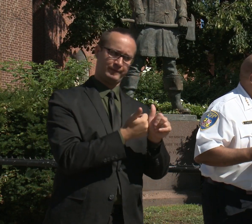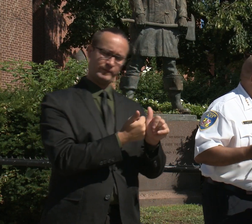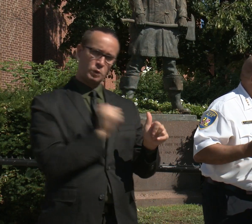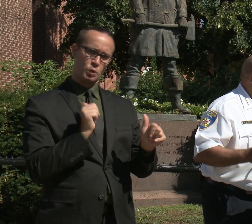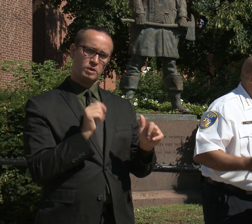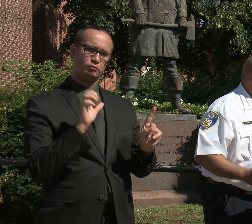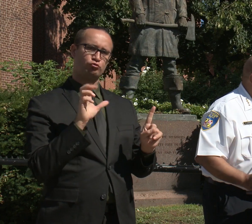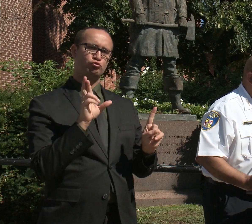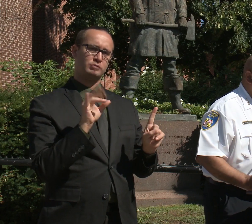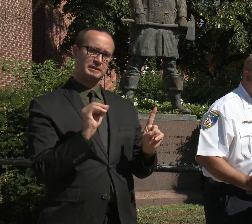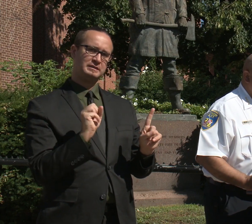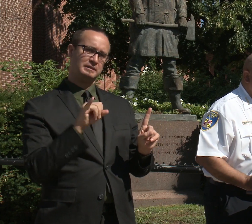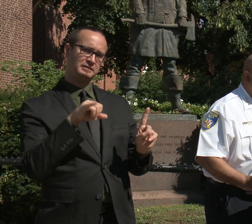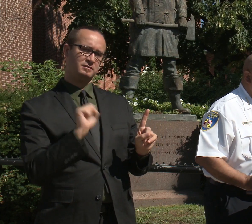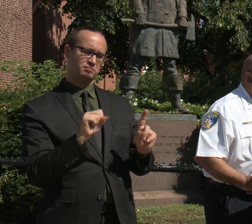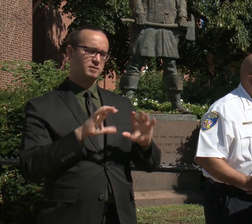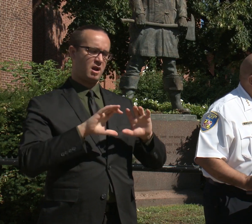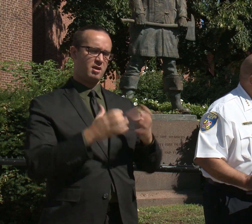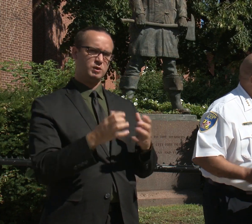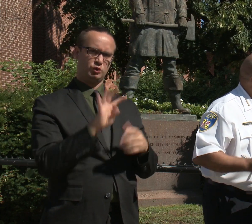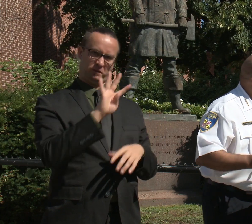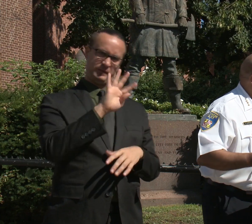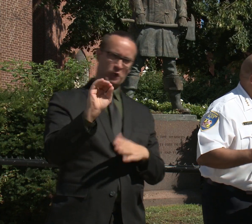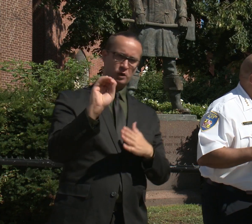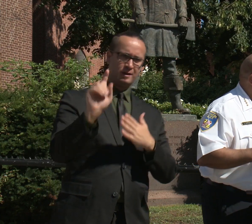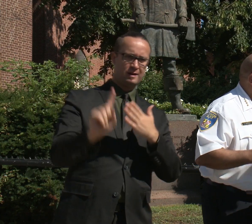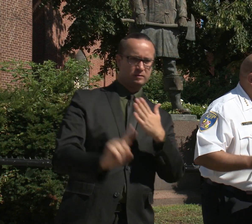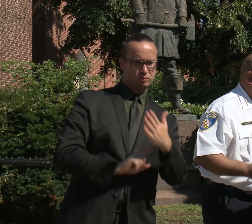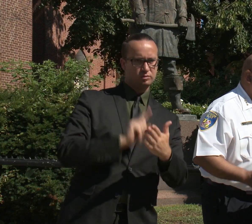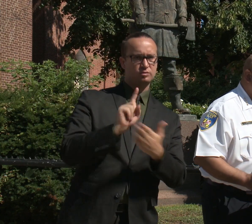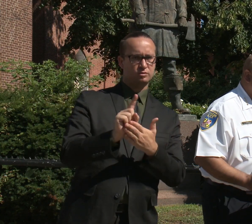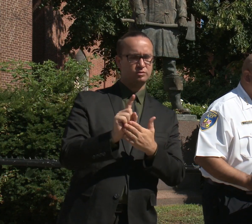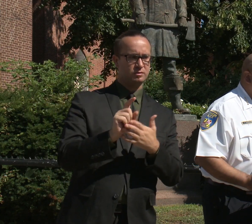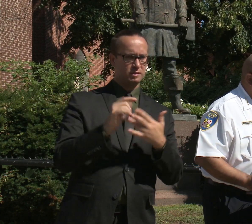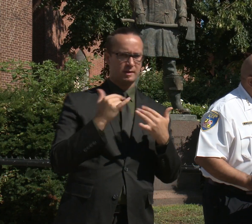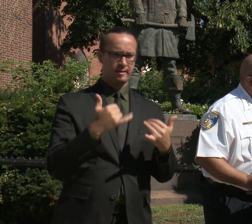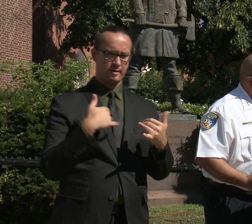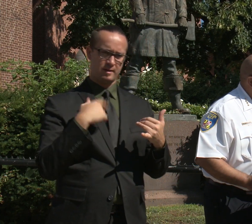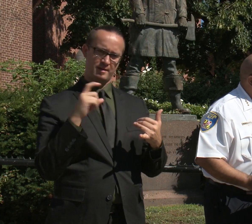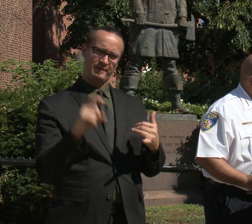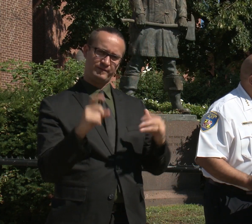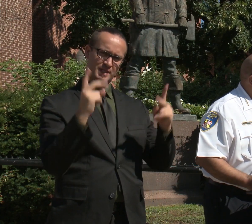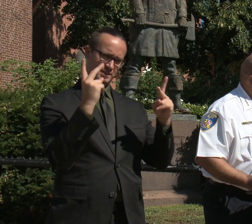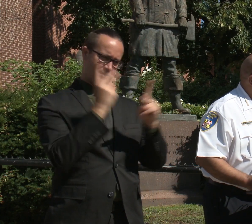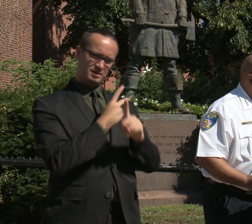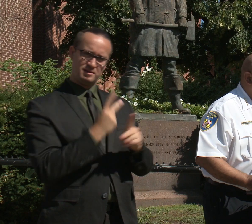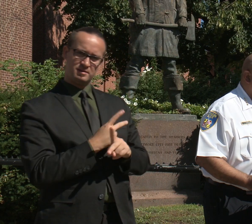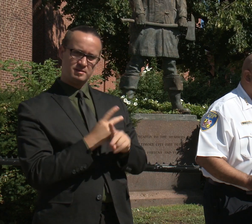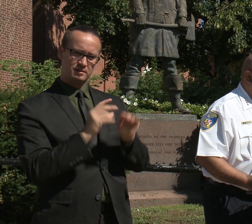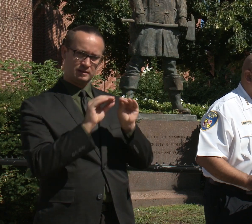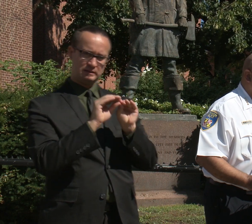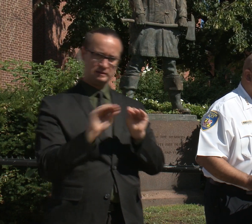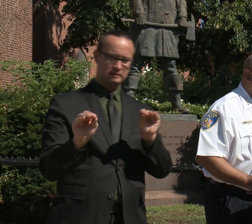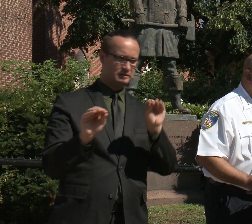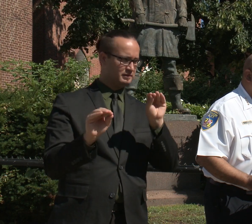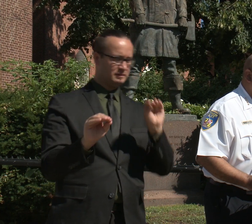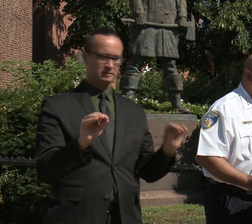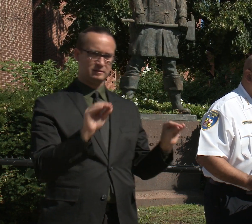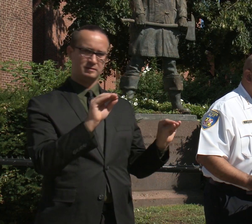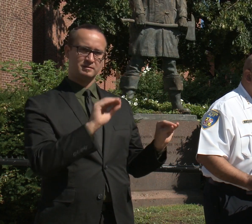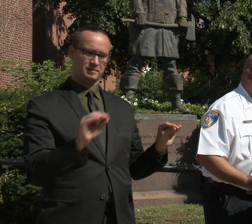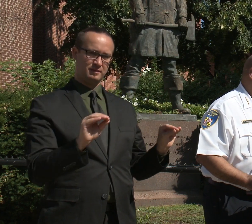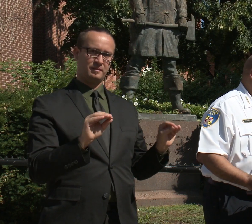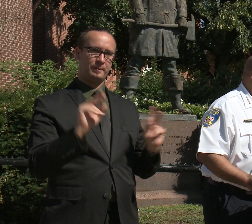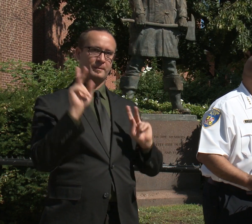to begin that. Of course, COVID hit. We have to figure out how to resume that, pulling people back into the classroom to bring about crisis intervention